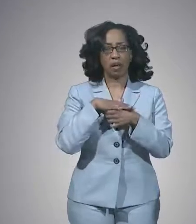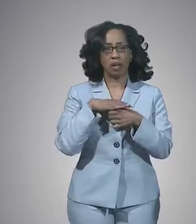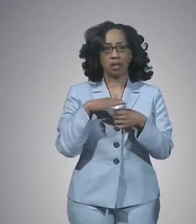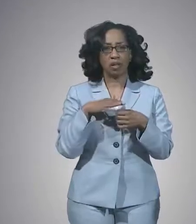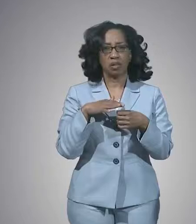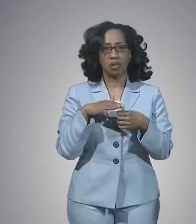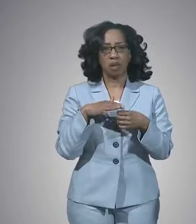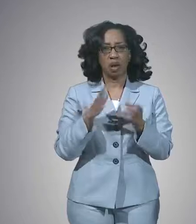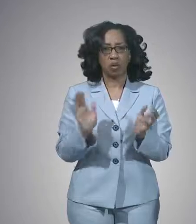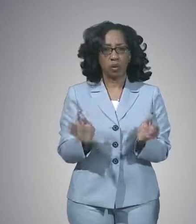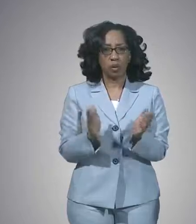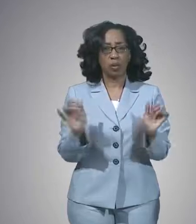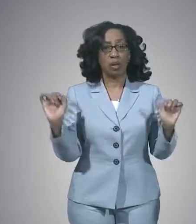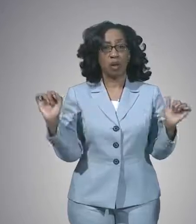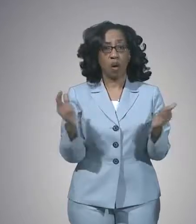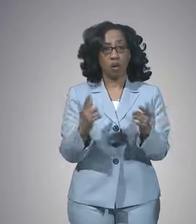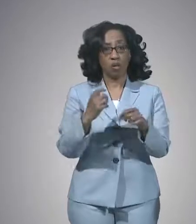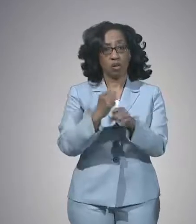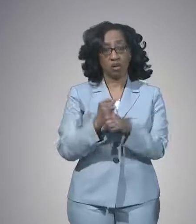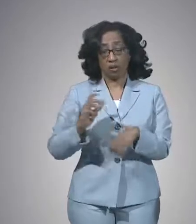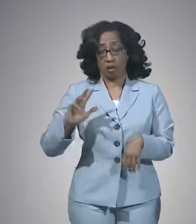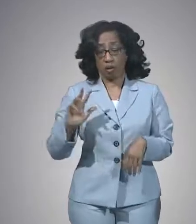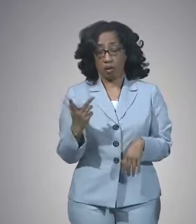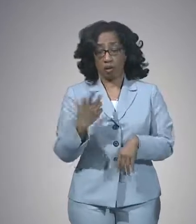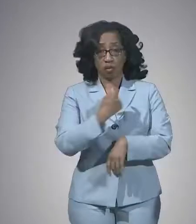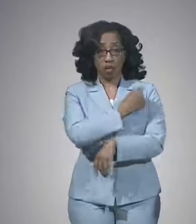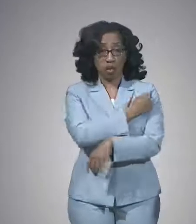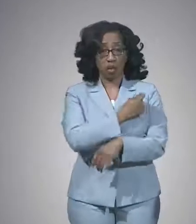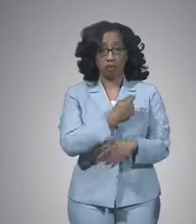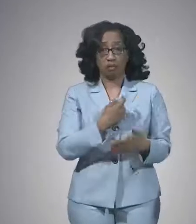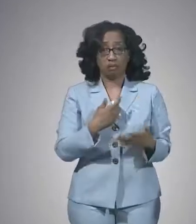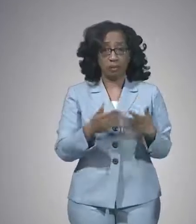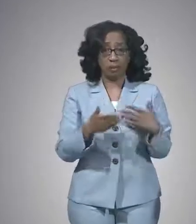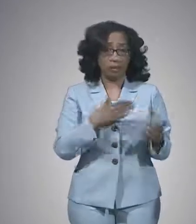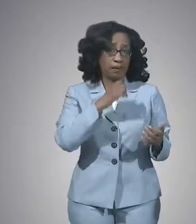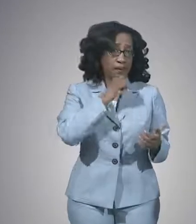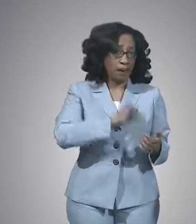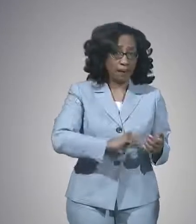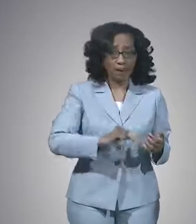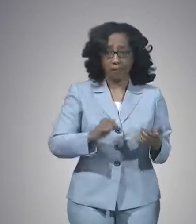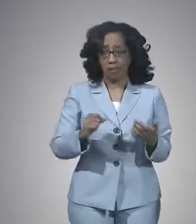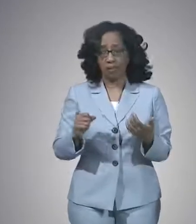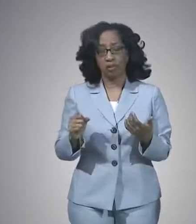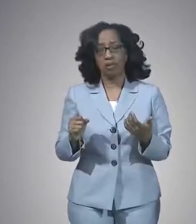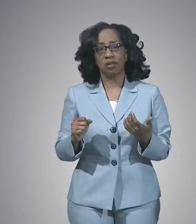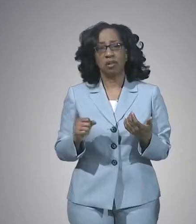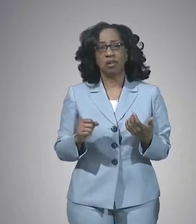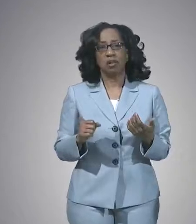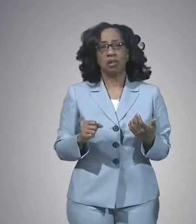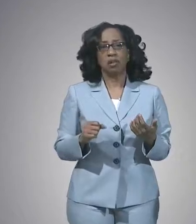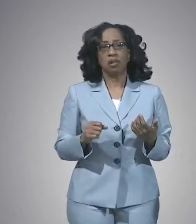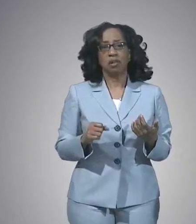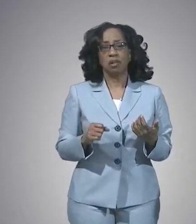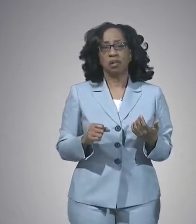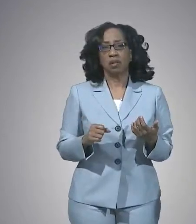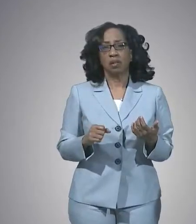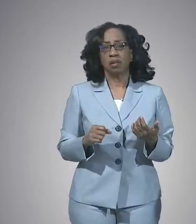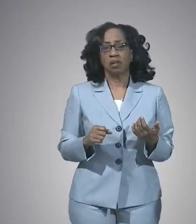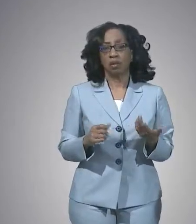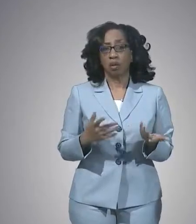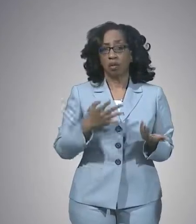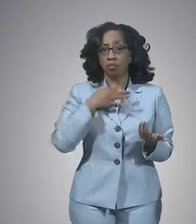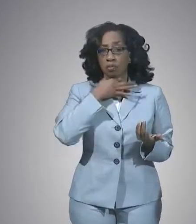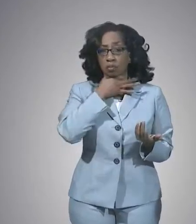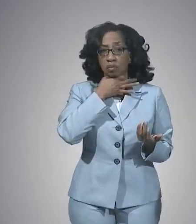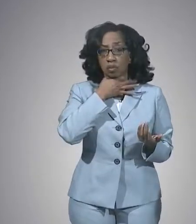everybody get a booster, regardless if they fall into whatever category was originally approved for booster shots. And I'm wondering,